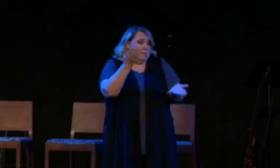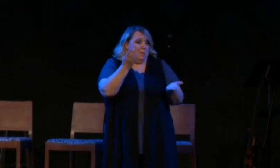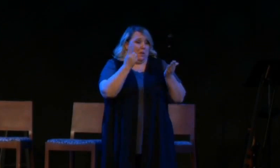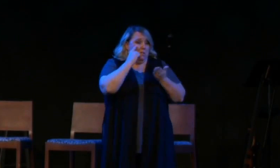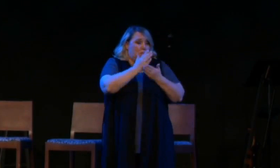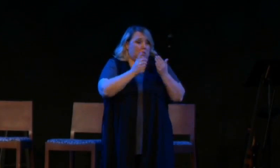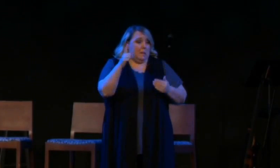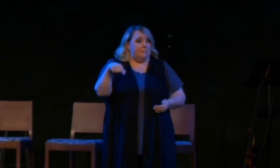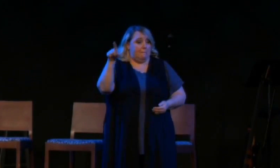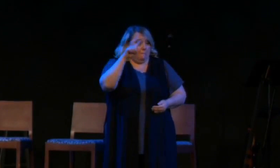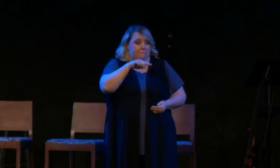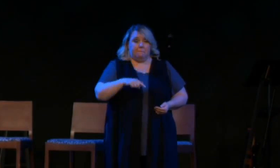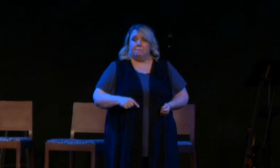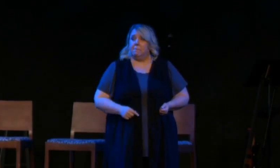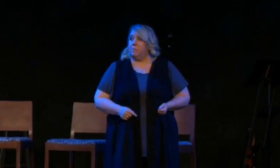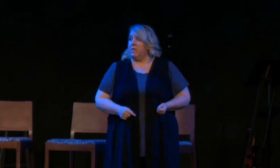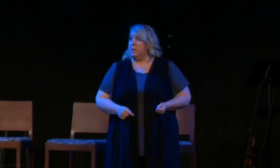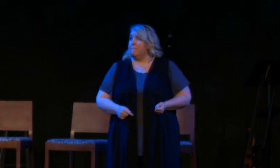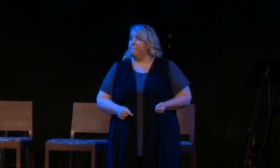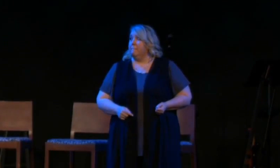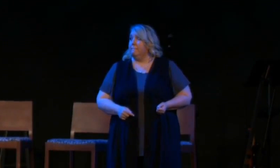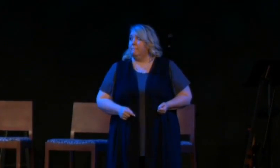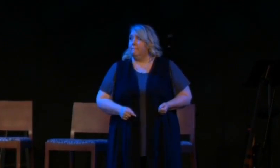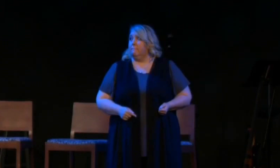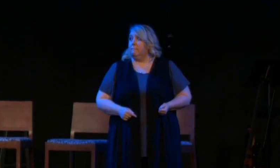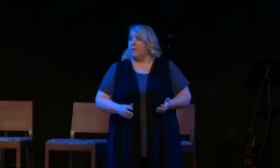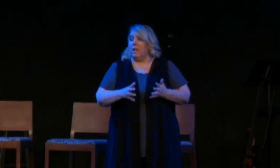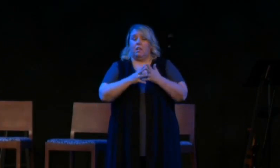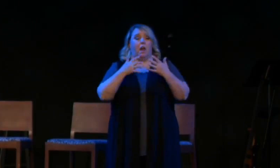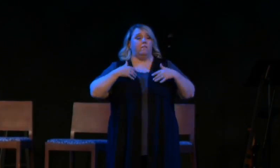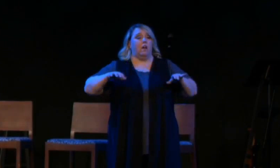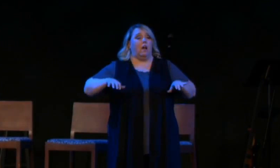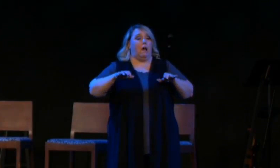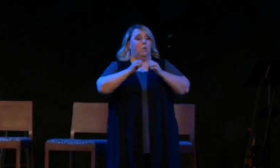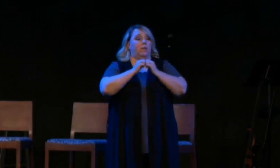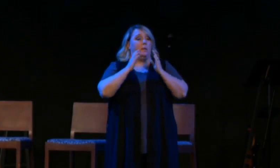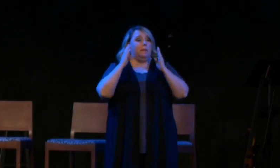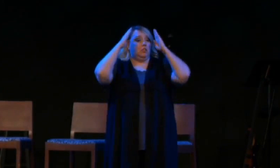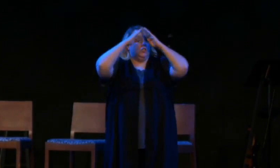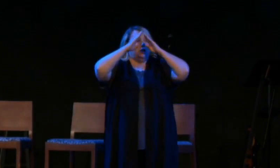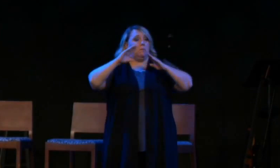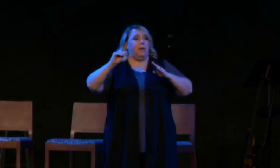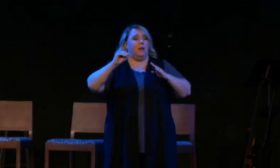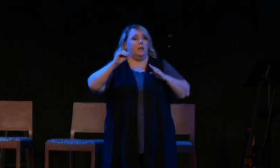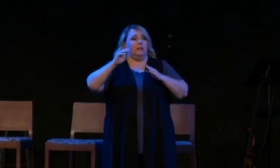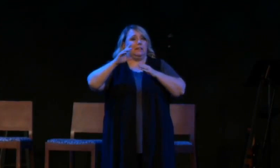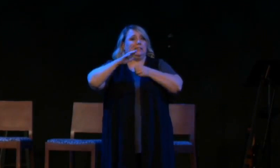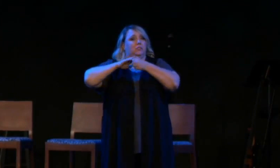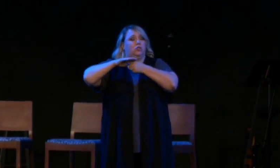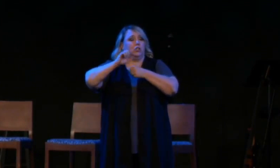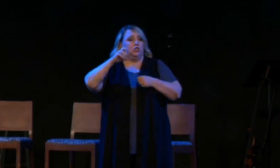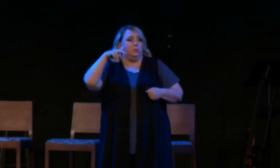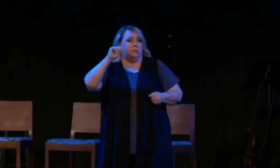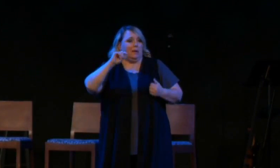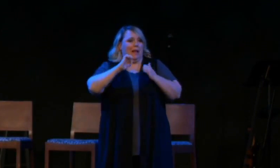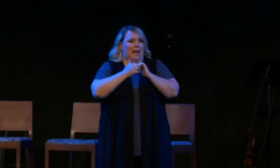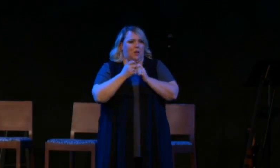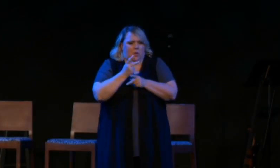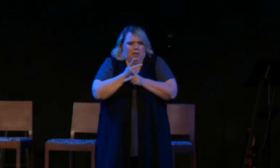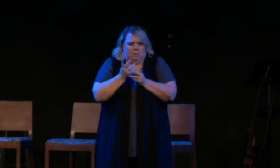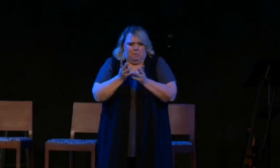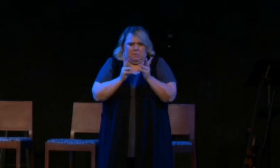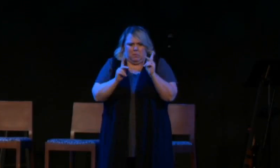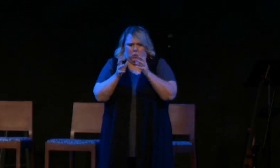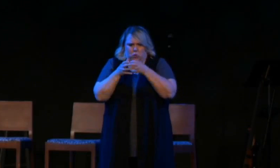them. There'd be a lot of energy on the part of our bishops and district superintendents to how do we keep people together once we've done this